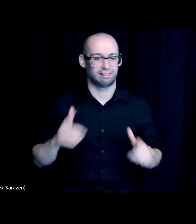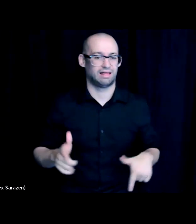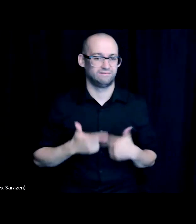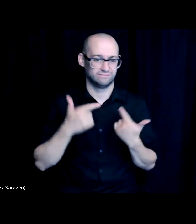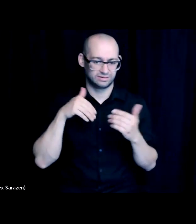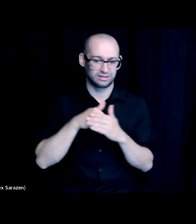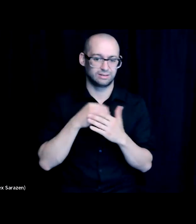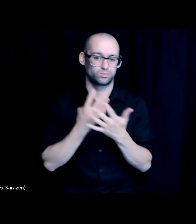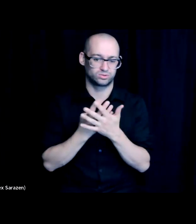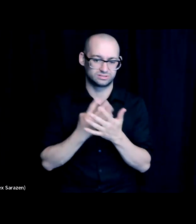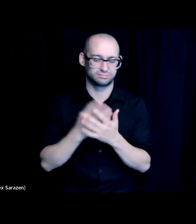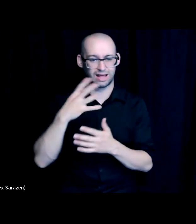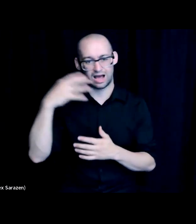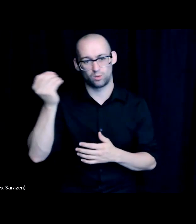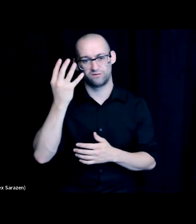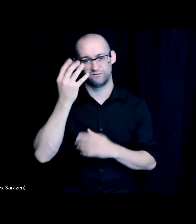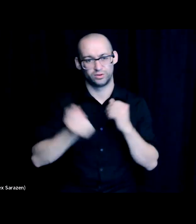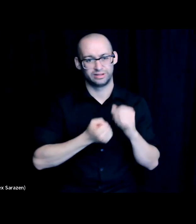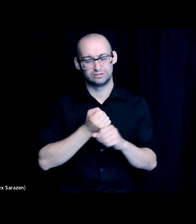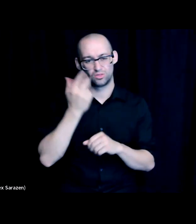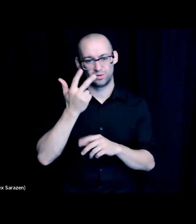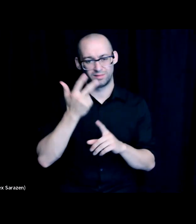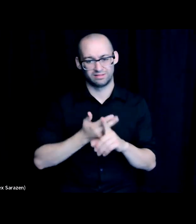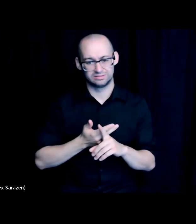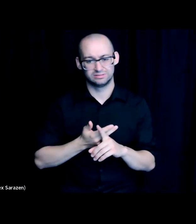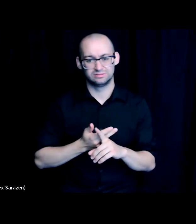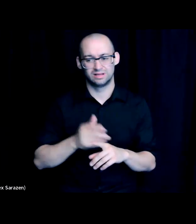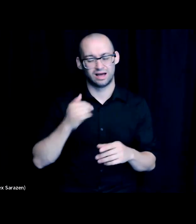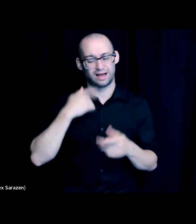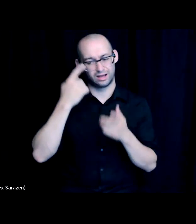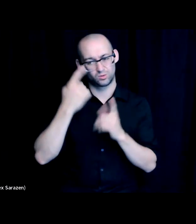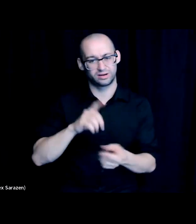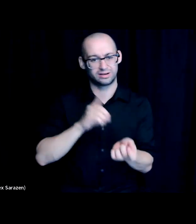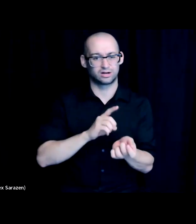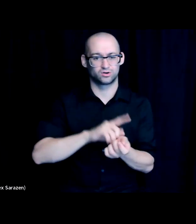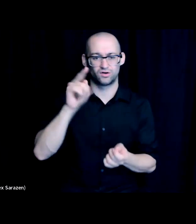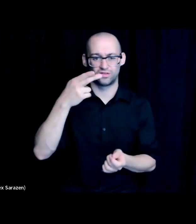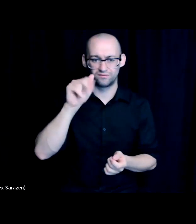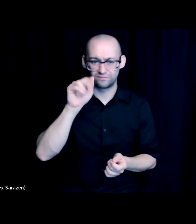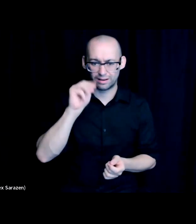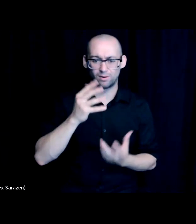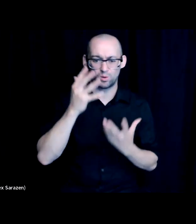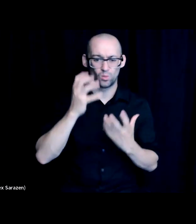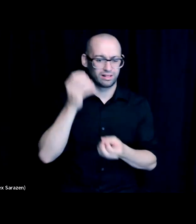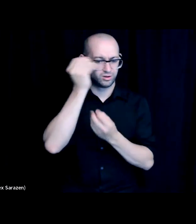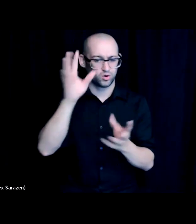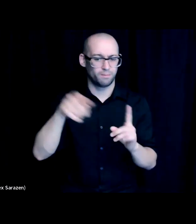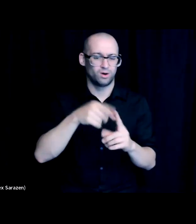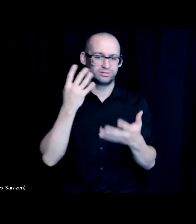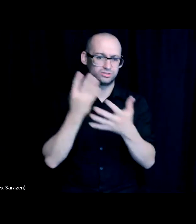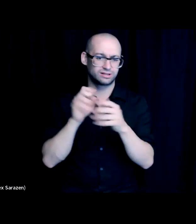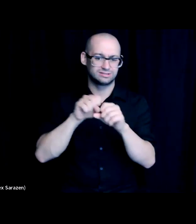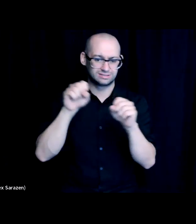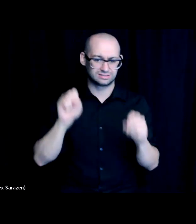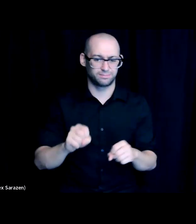I said, I've been out 4 years and 3 months now, but I can agree with Dr. Pham. I want to let you know a little bit about the carceral system here in California. There is